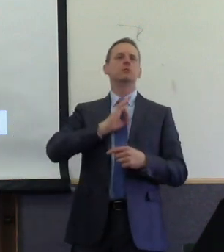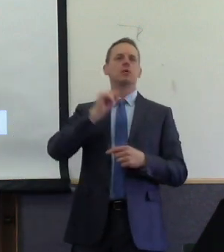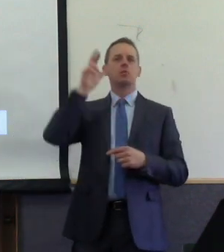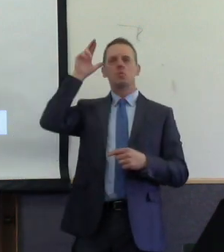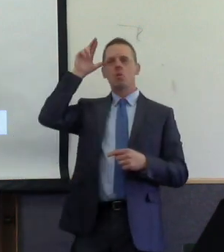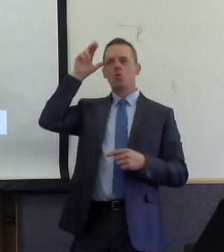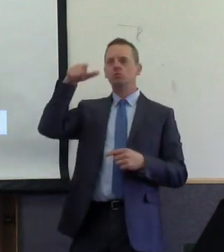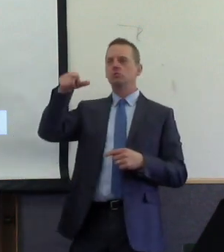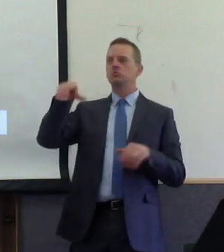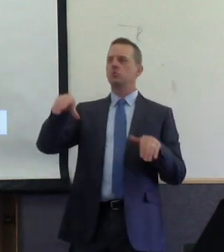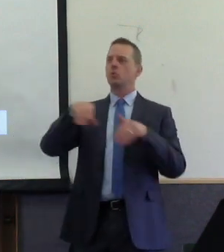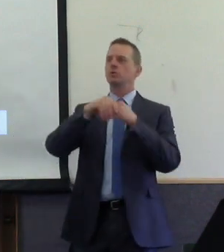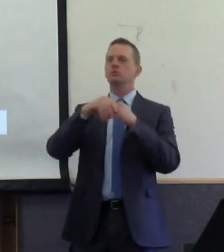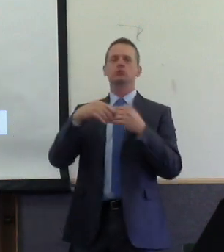And I quite have a special